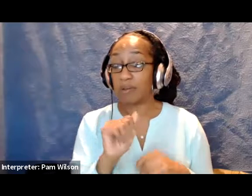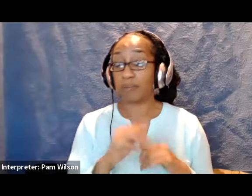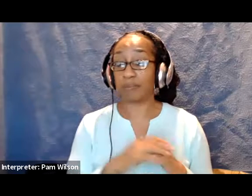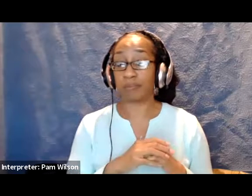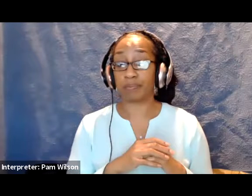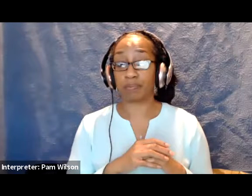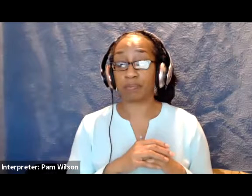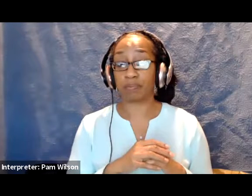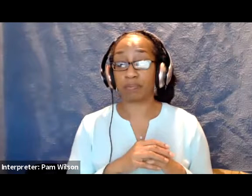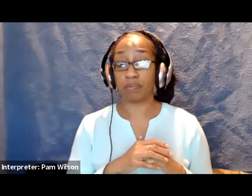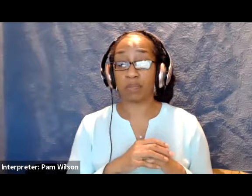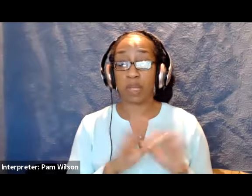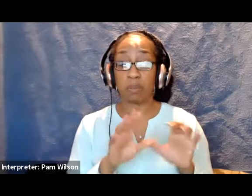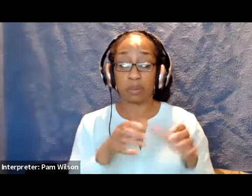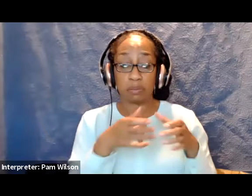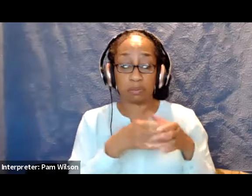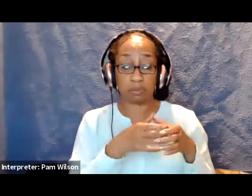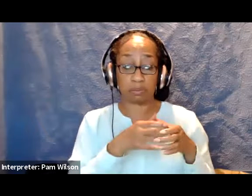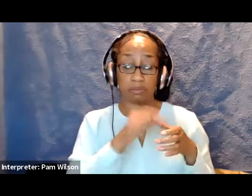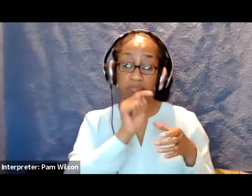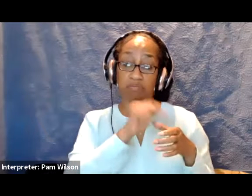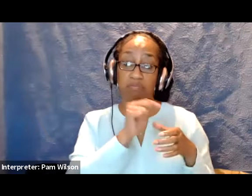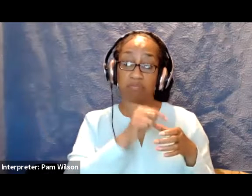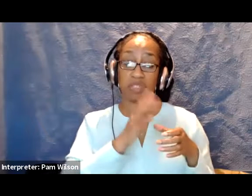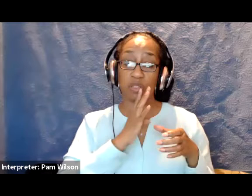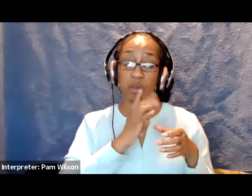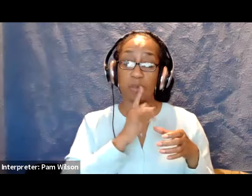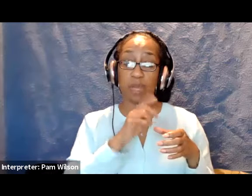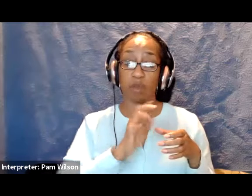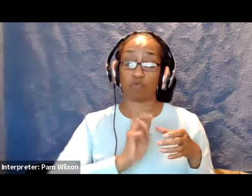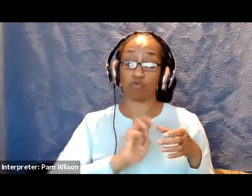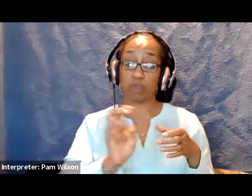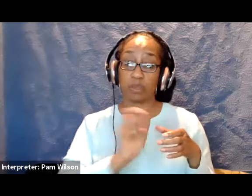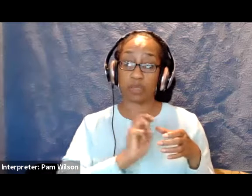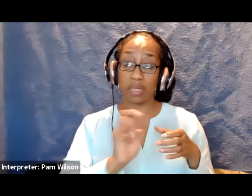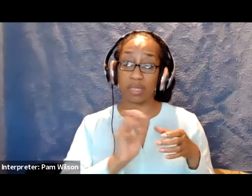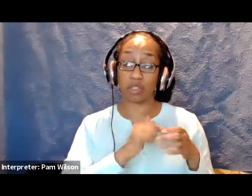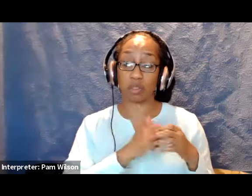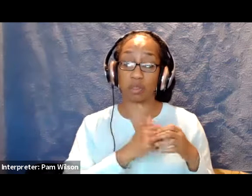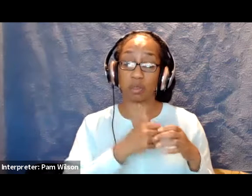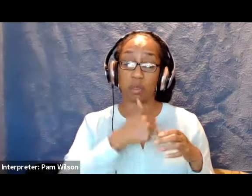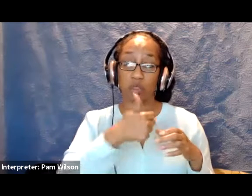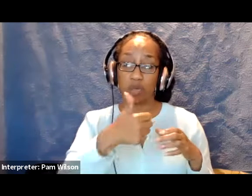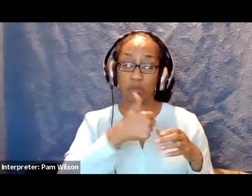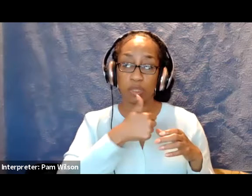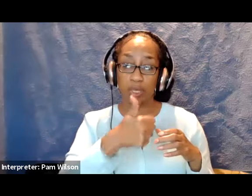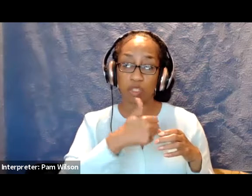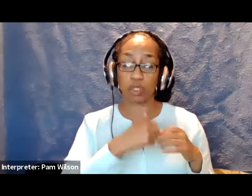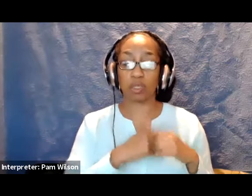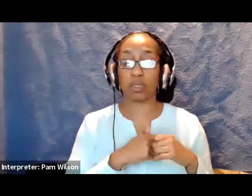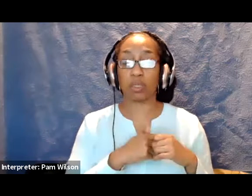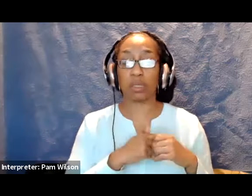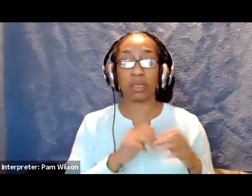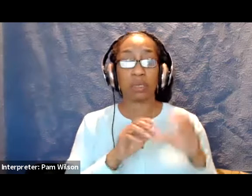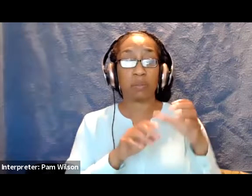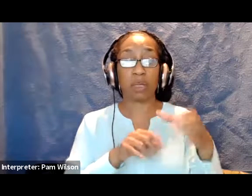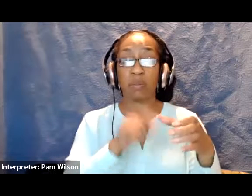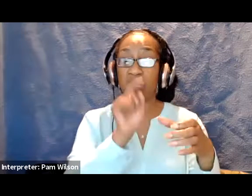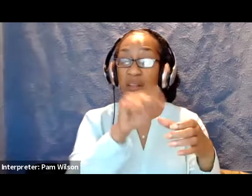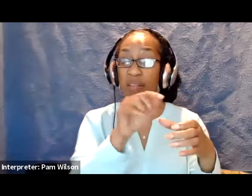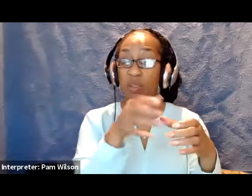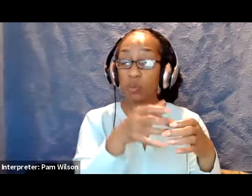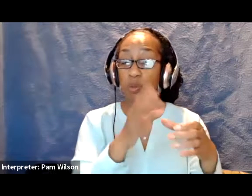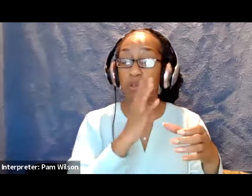10 people to talk about transportation, 10 to talk about education,